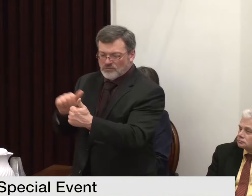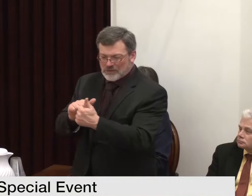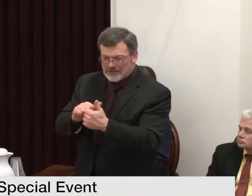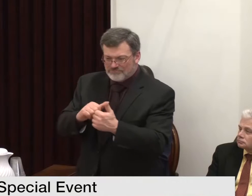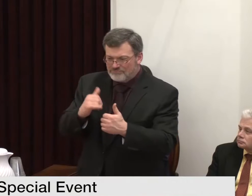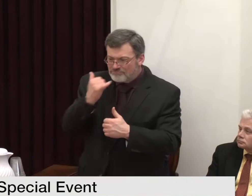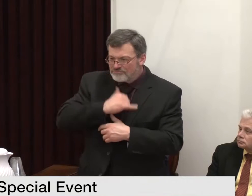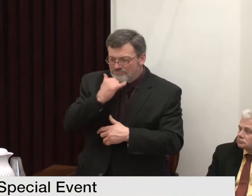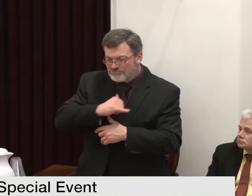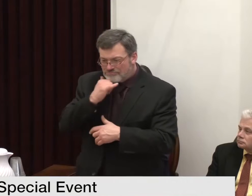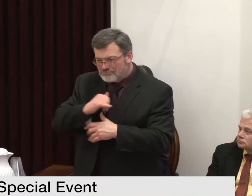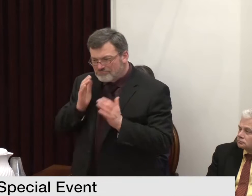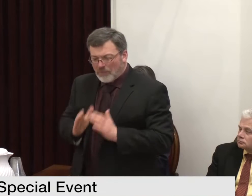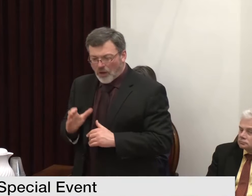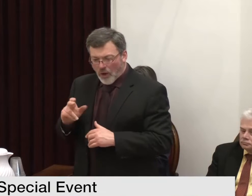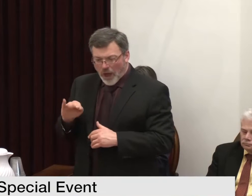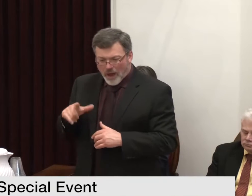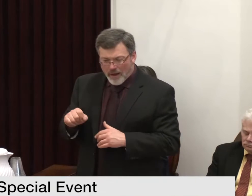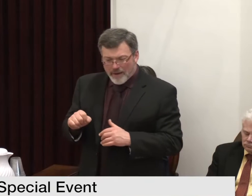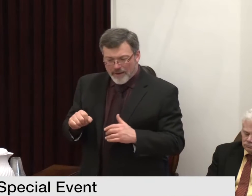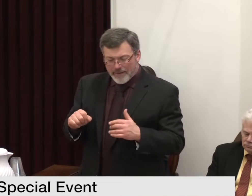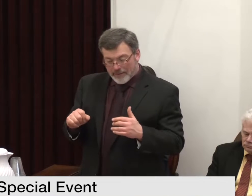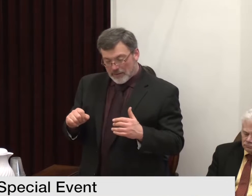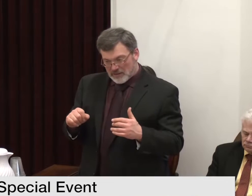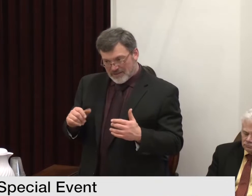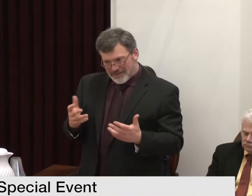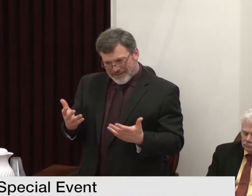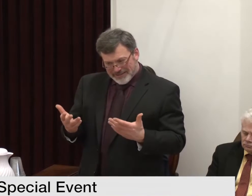do you decide things have to change?